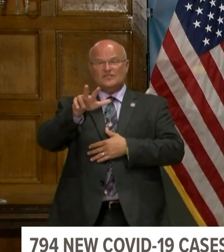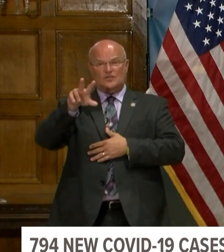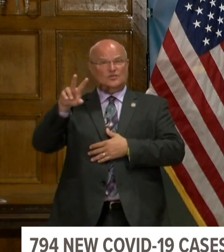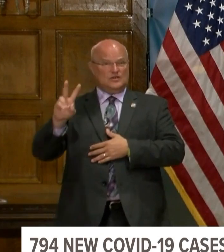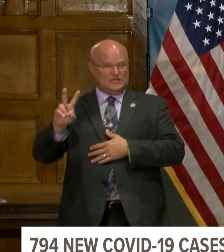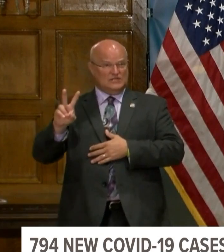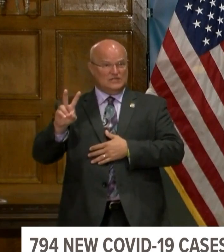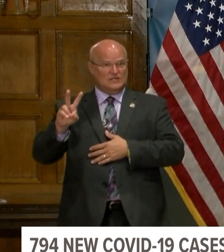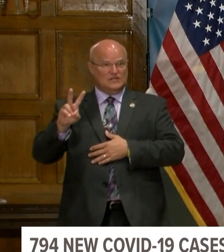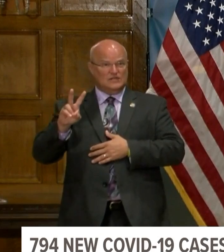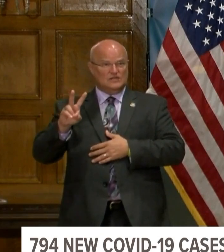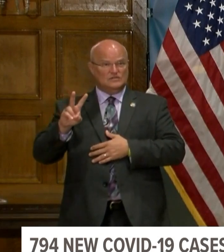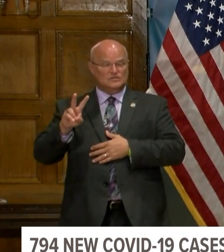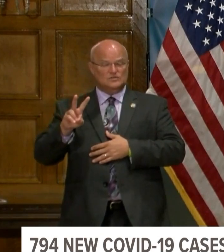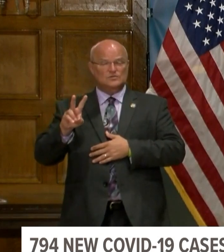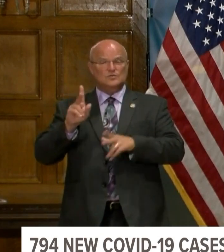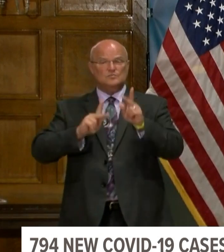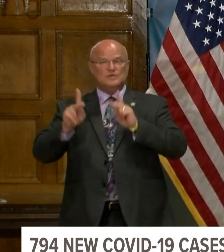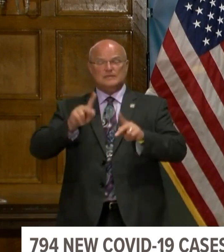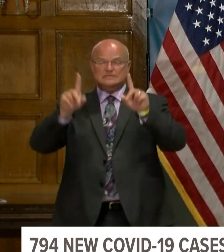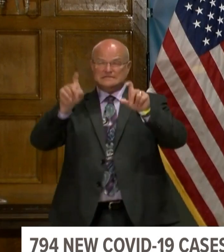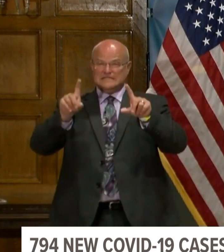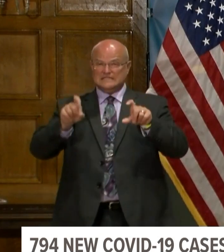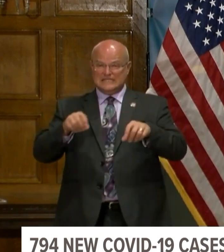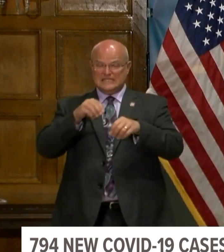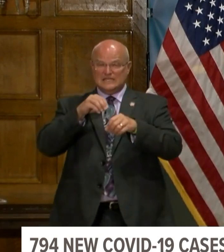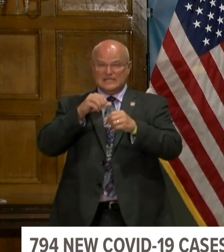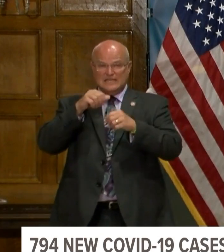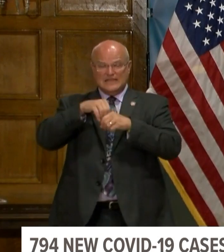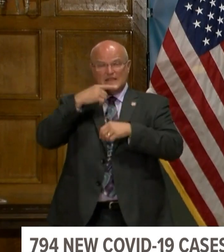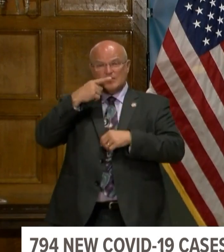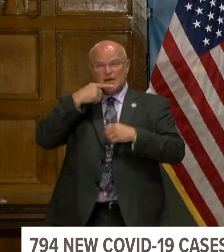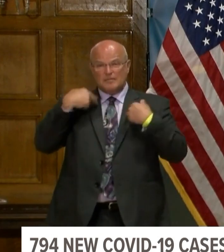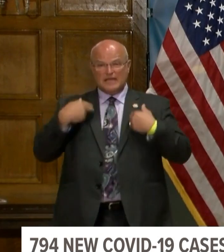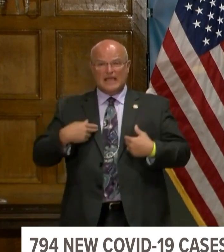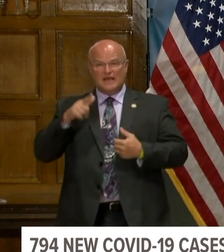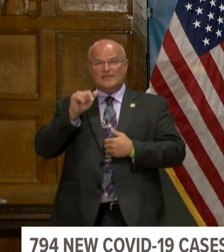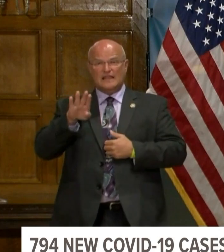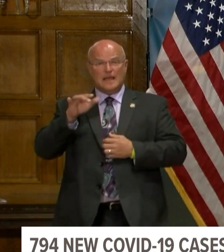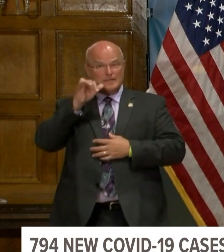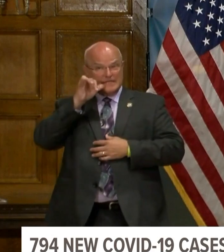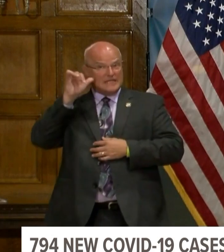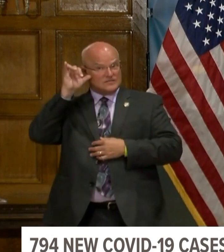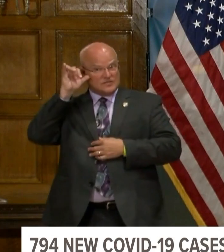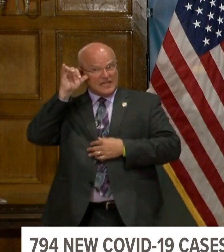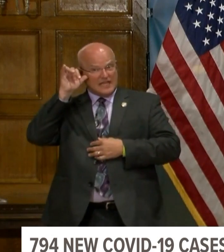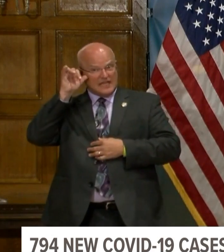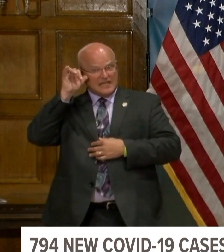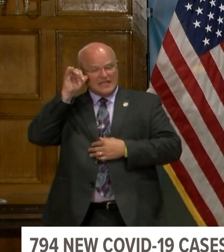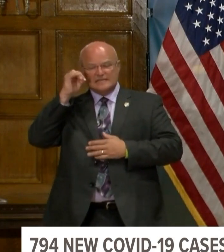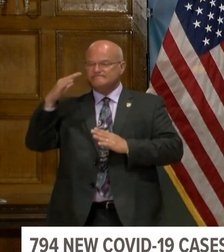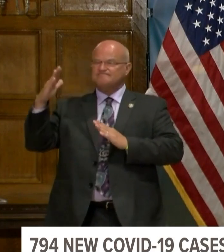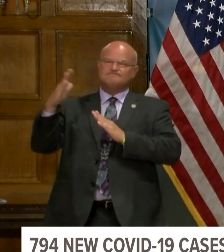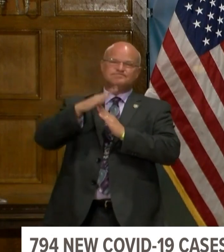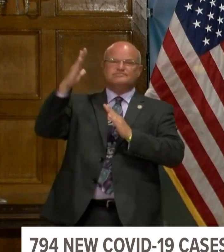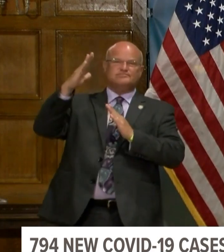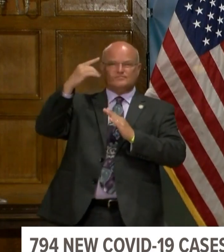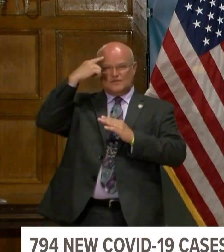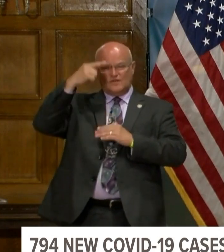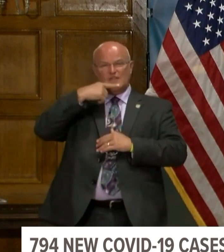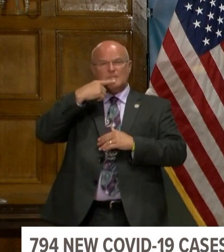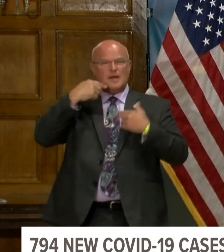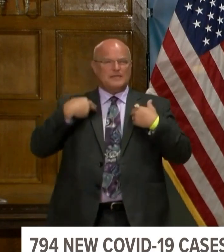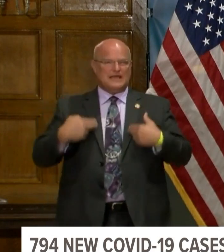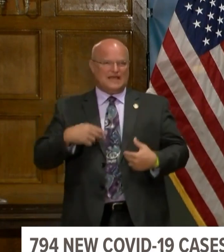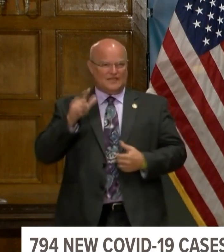1,832 individuals that we tested in the Public Health Lab yesterday is an all-time high for the Public